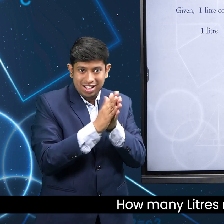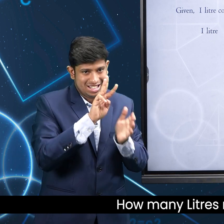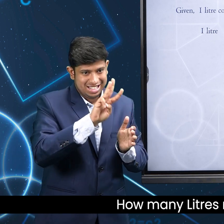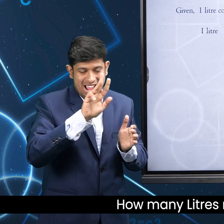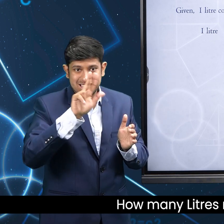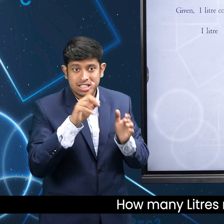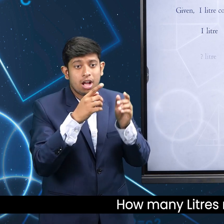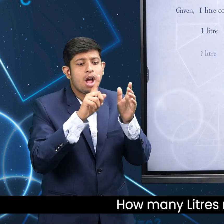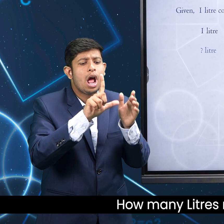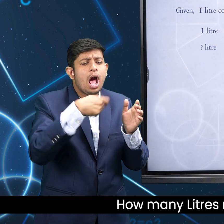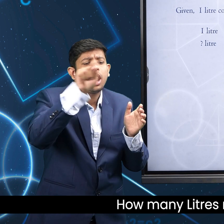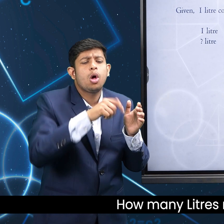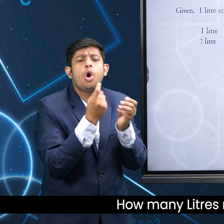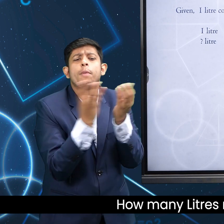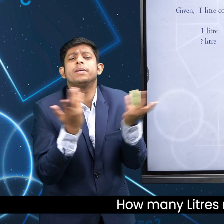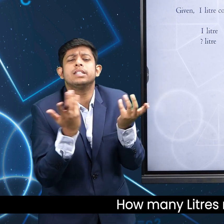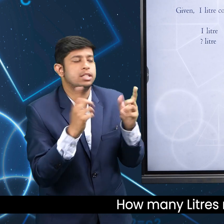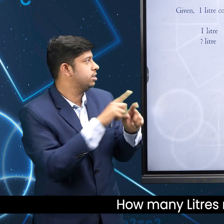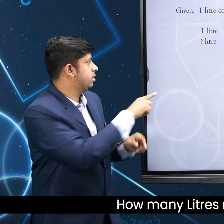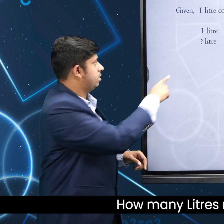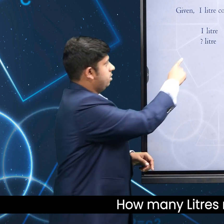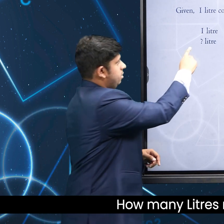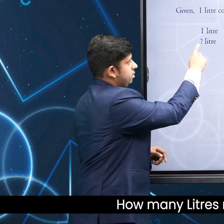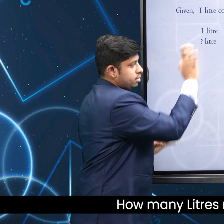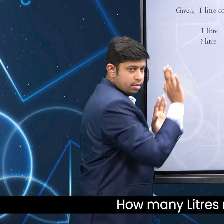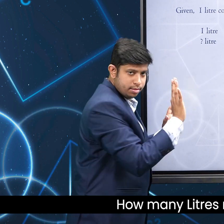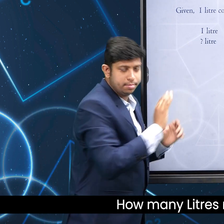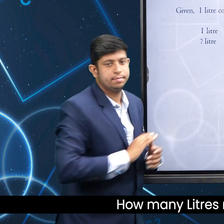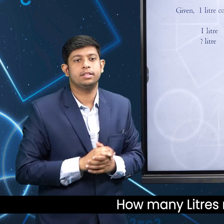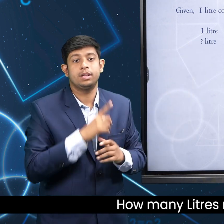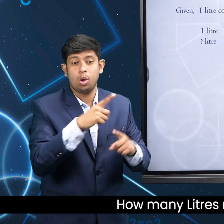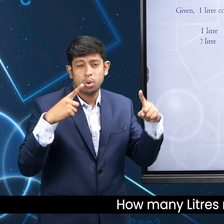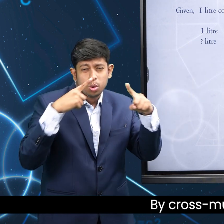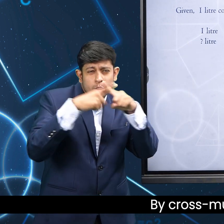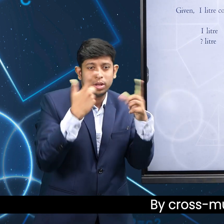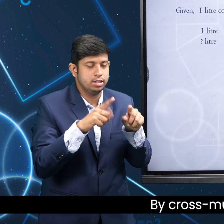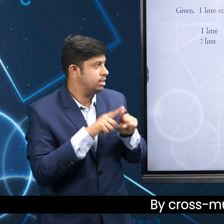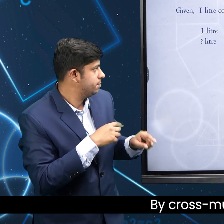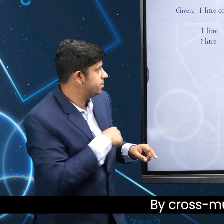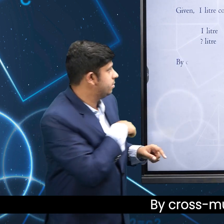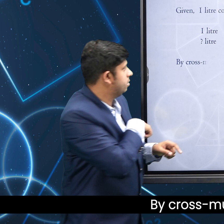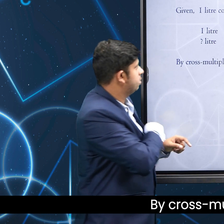How many liters required to cover 348 meter square? By cross multiplication, we